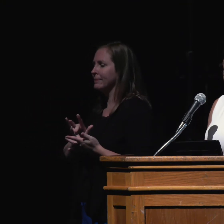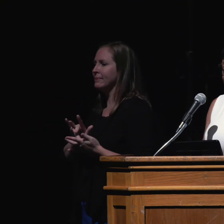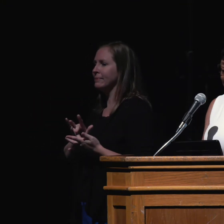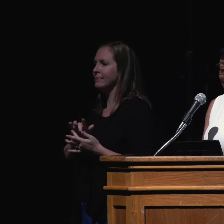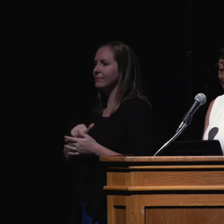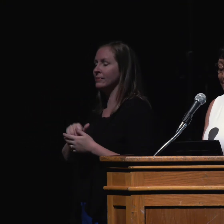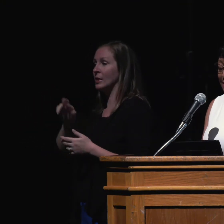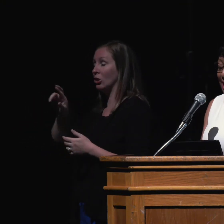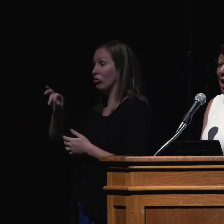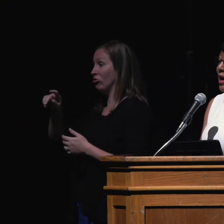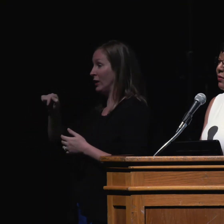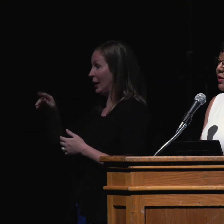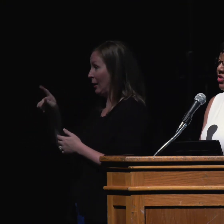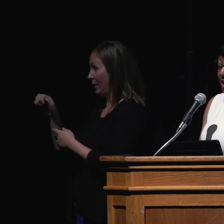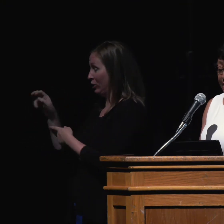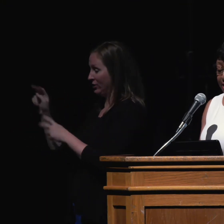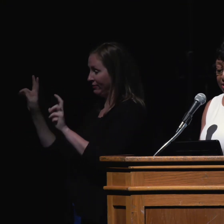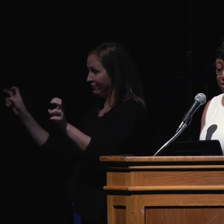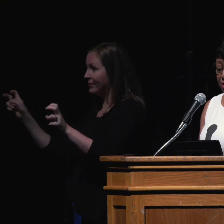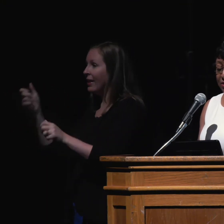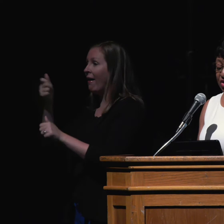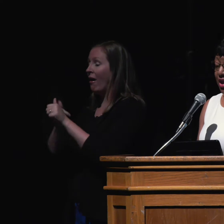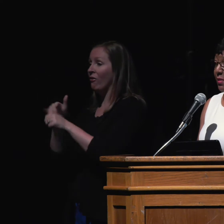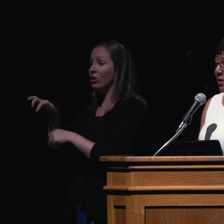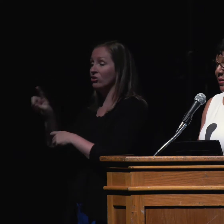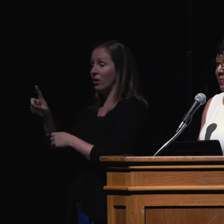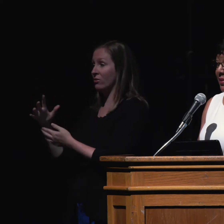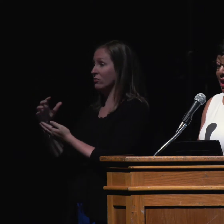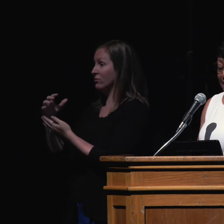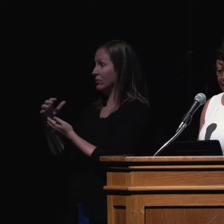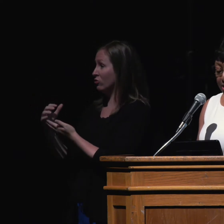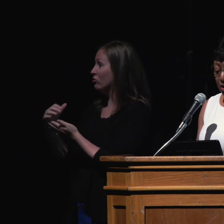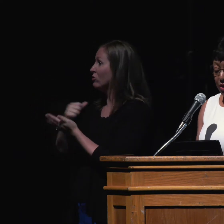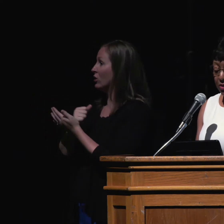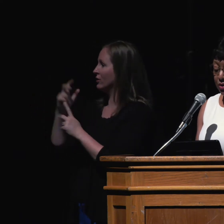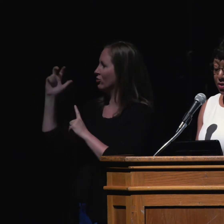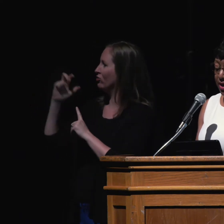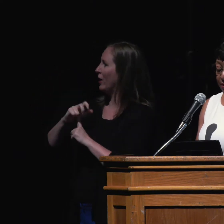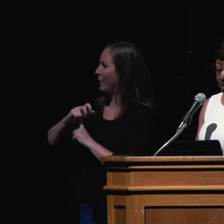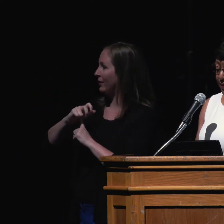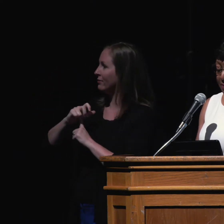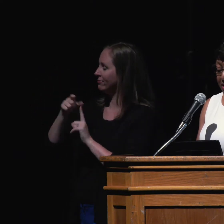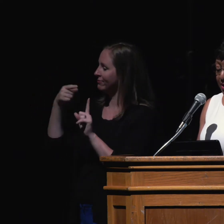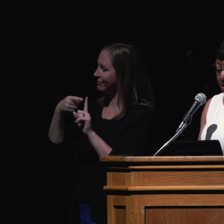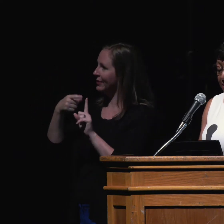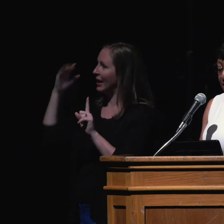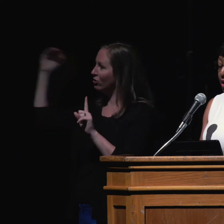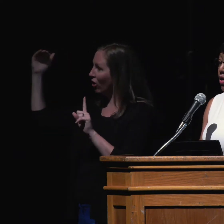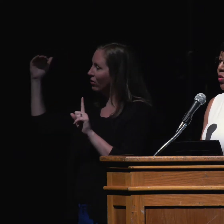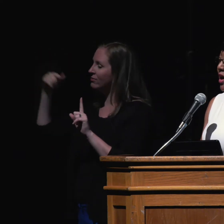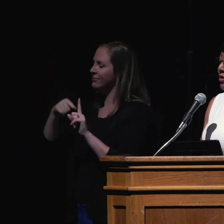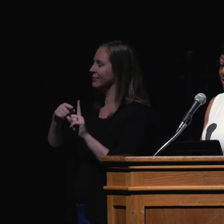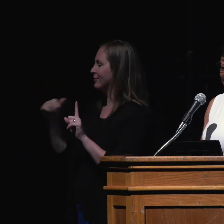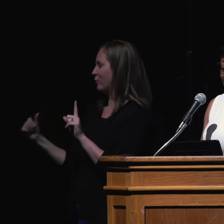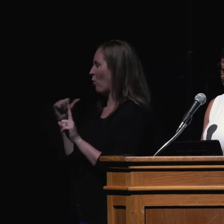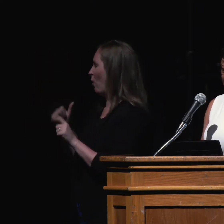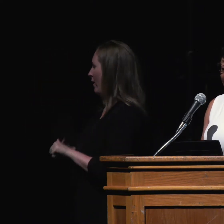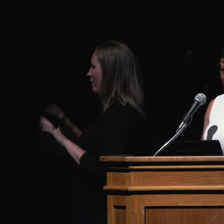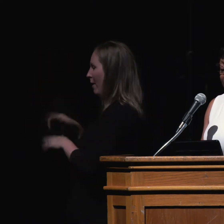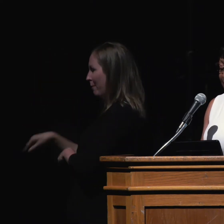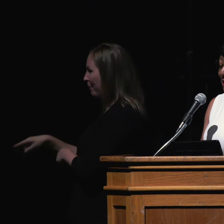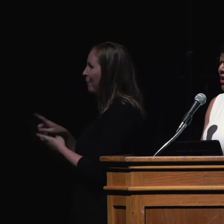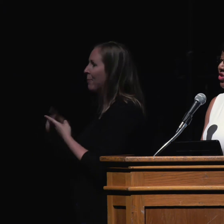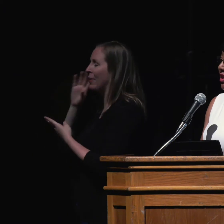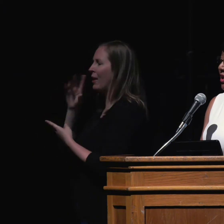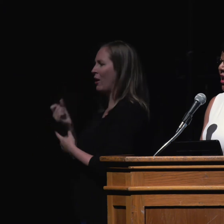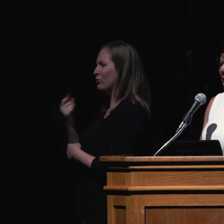Rita Pearson says, every child deserves a champion, an adult who will never give up on them, who understands the